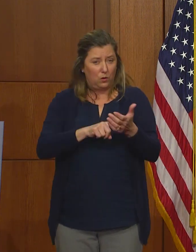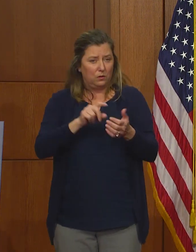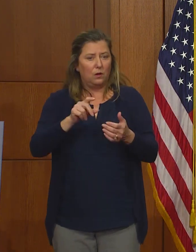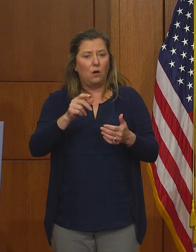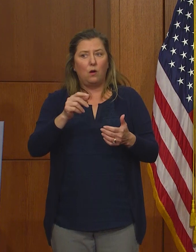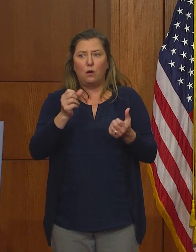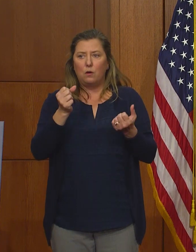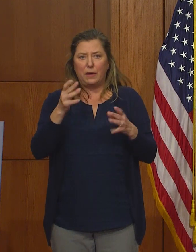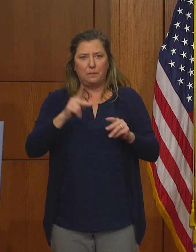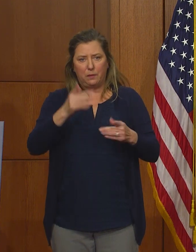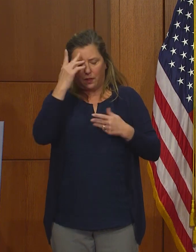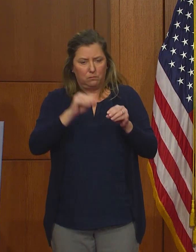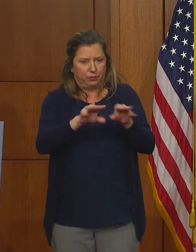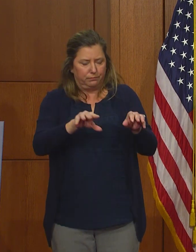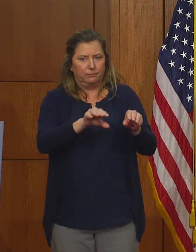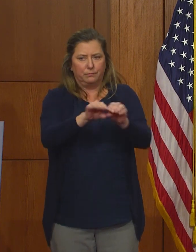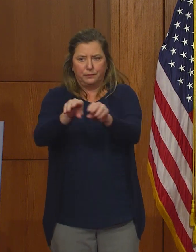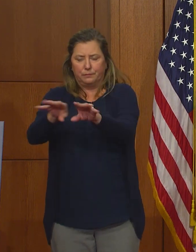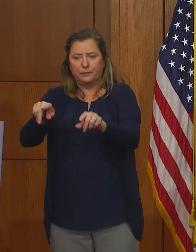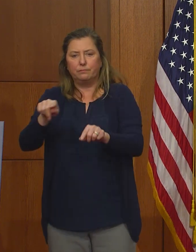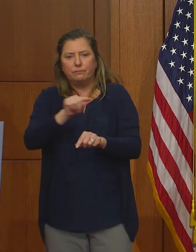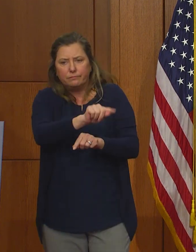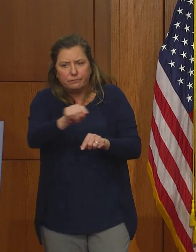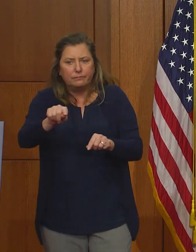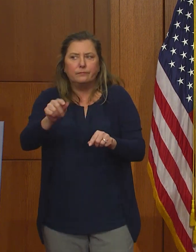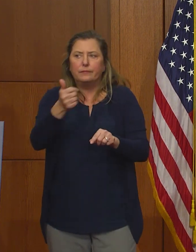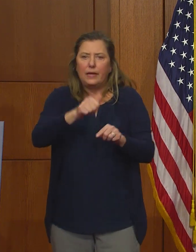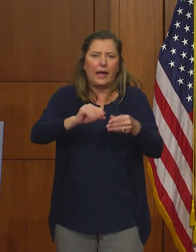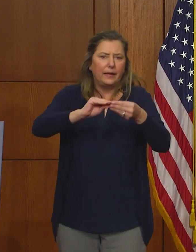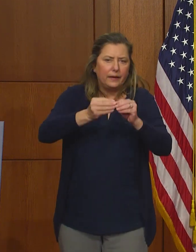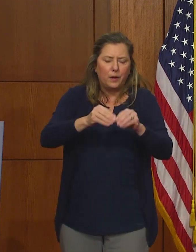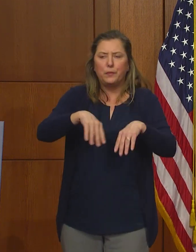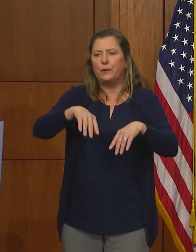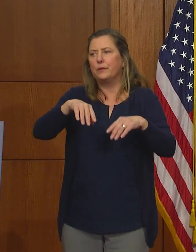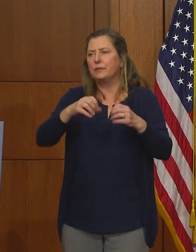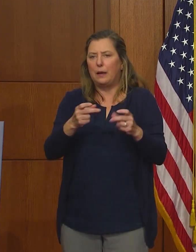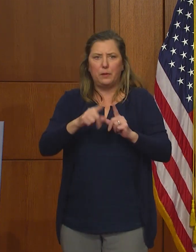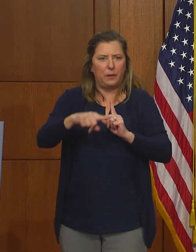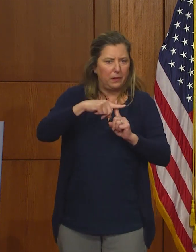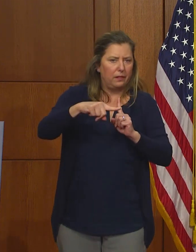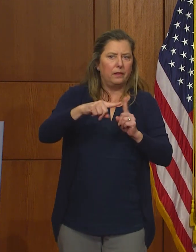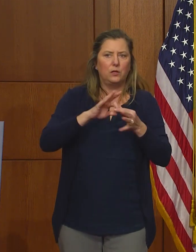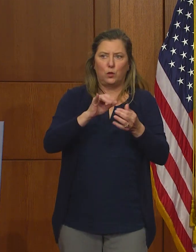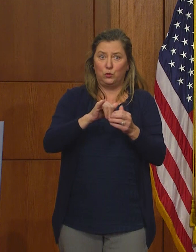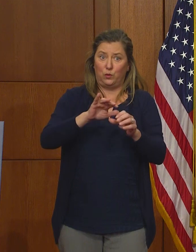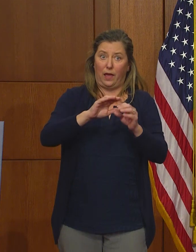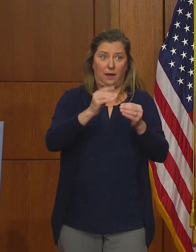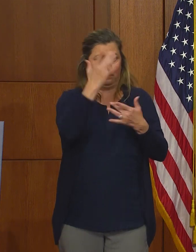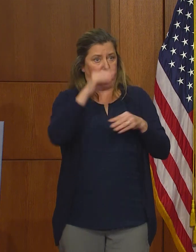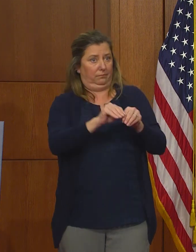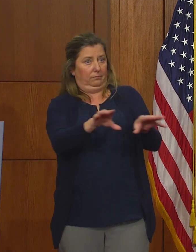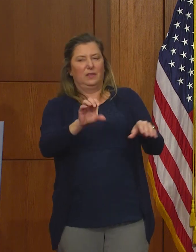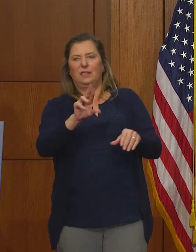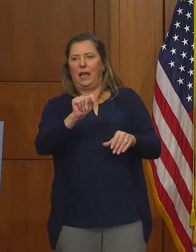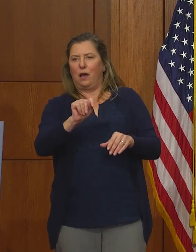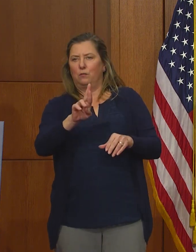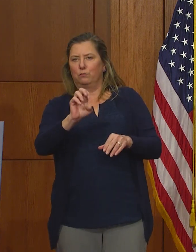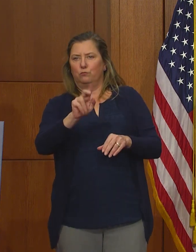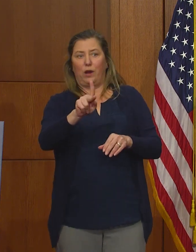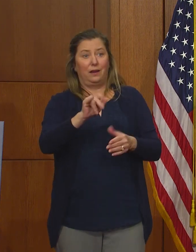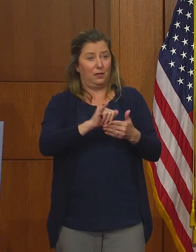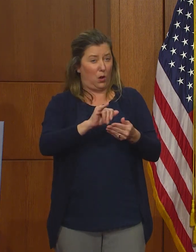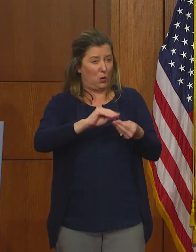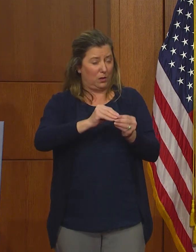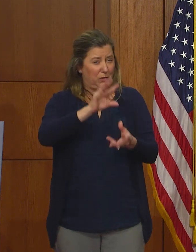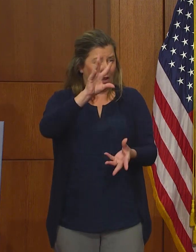and those deaths or any data, numbers of cases, et cetera, associated with an outbreak are added as quickly